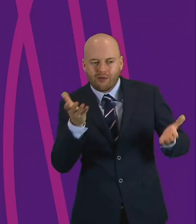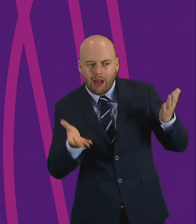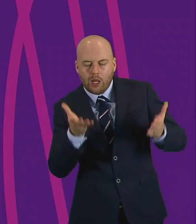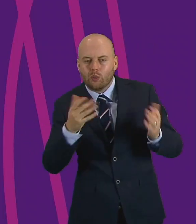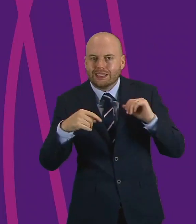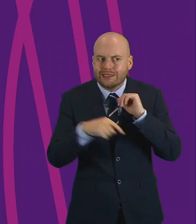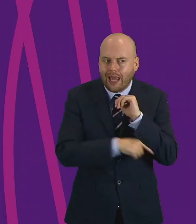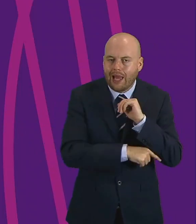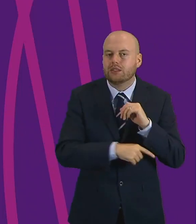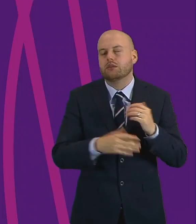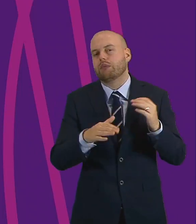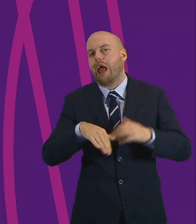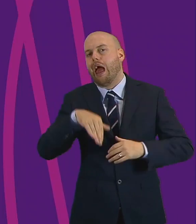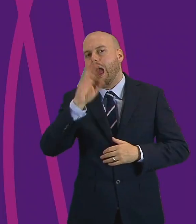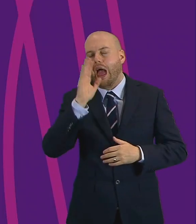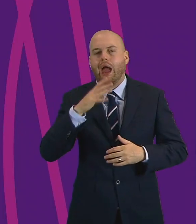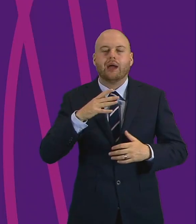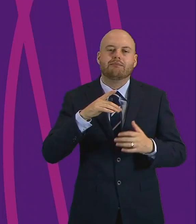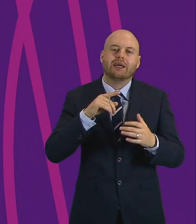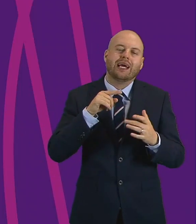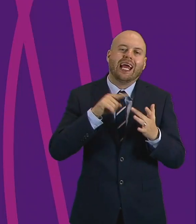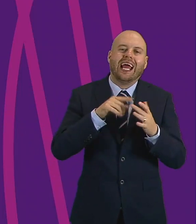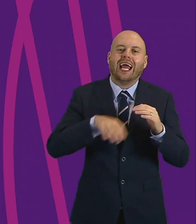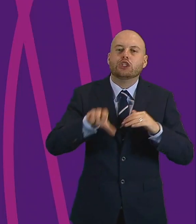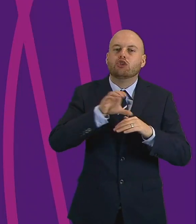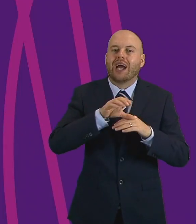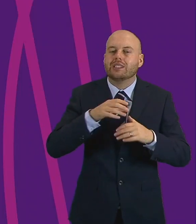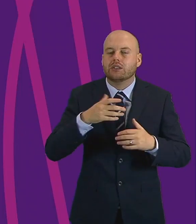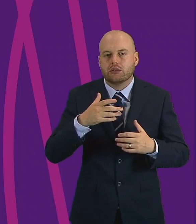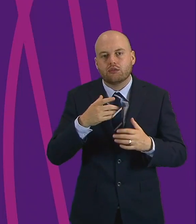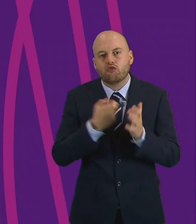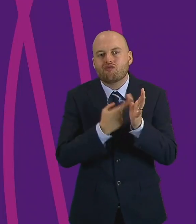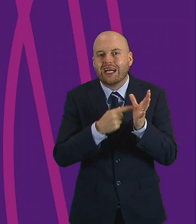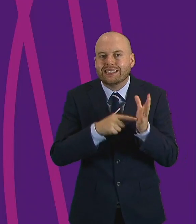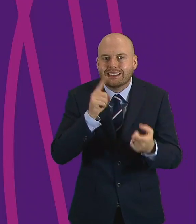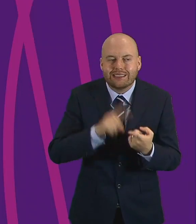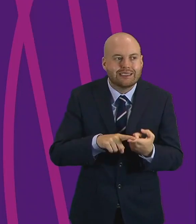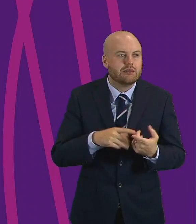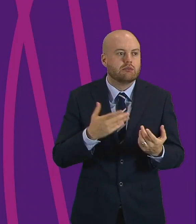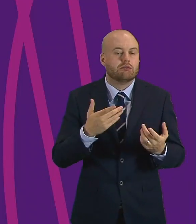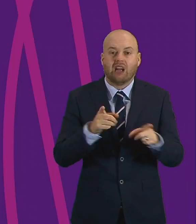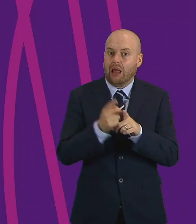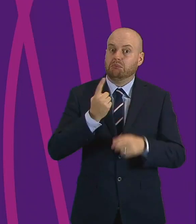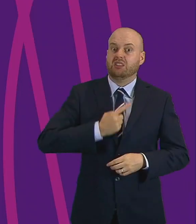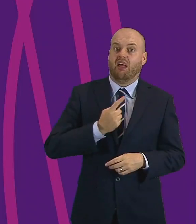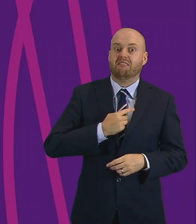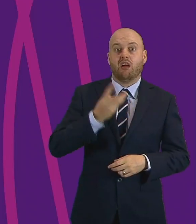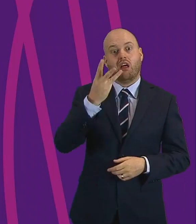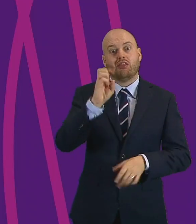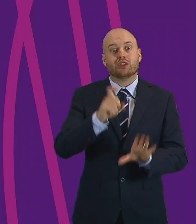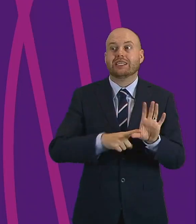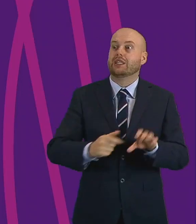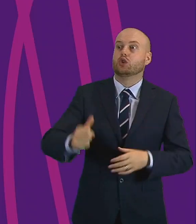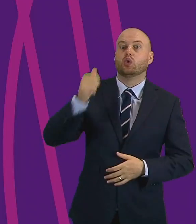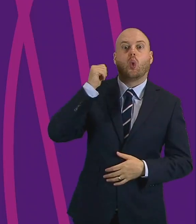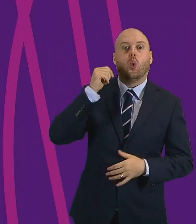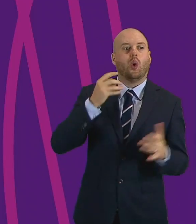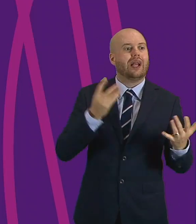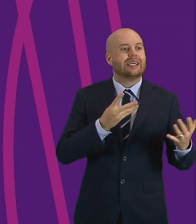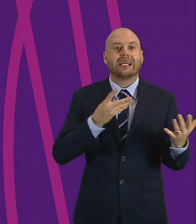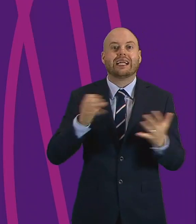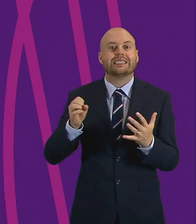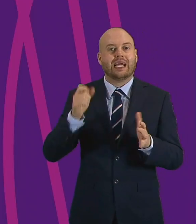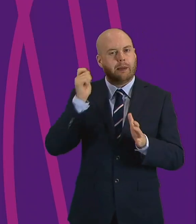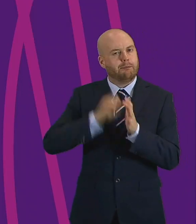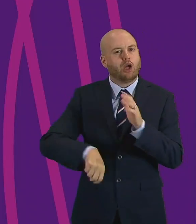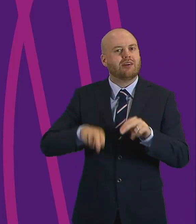higher interest rates. I remember when I bought my flat for £25,000 30 years ago in 1990, that